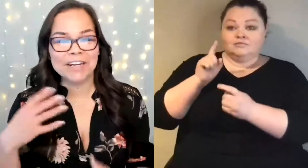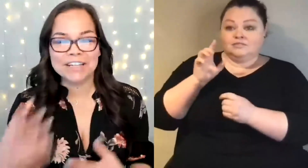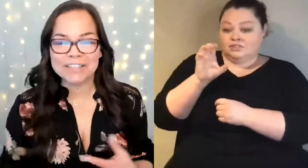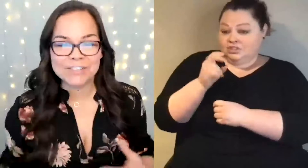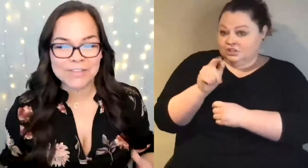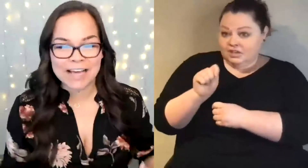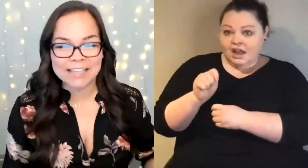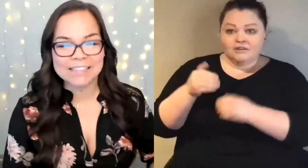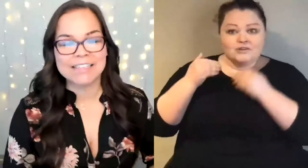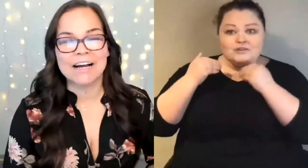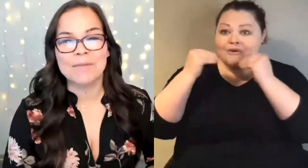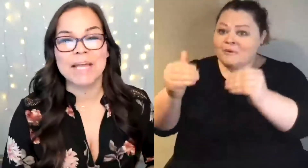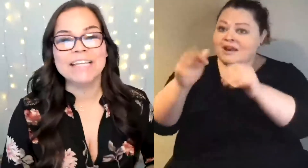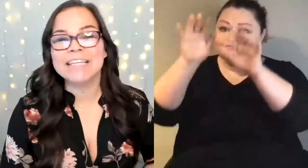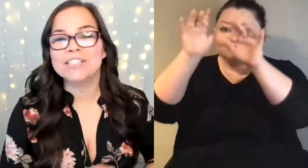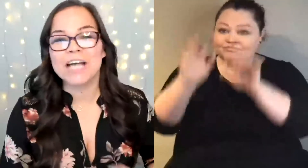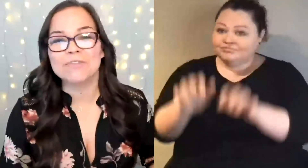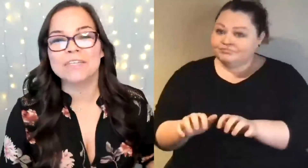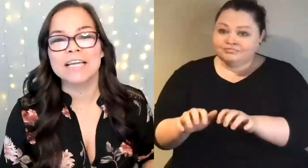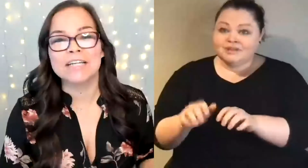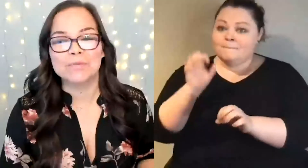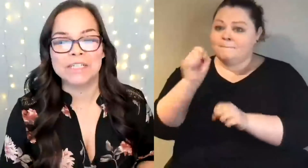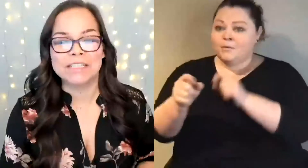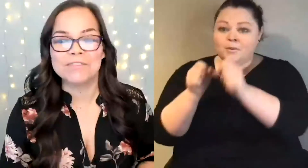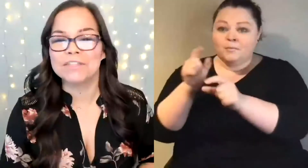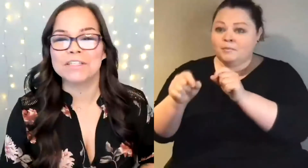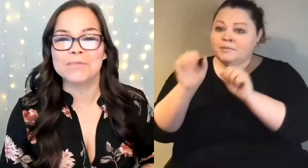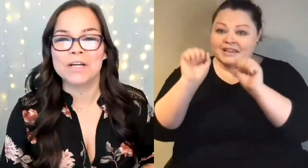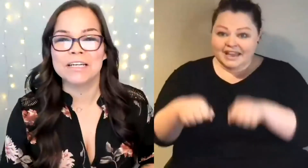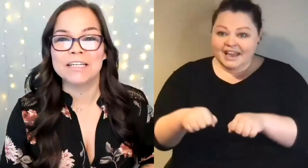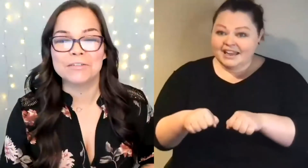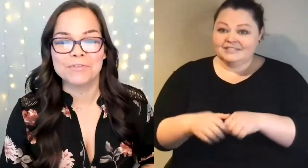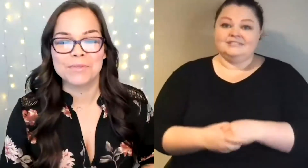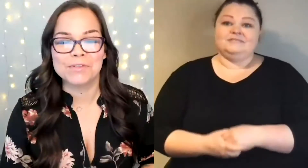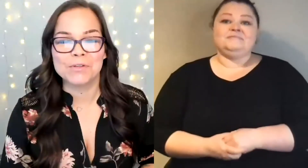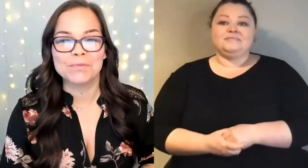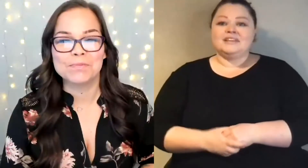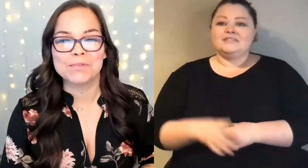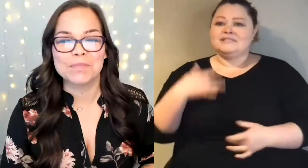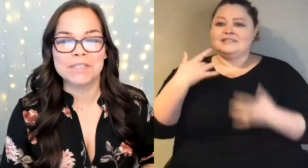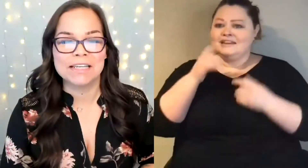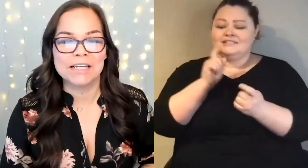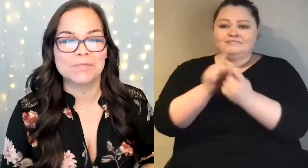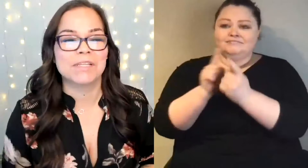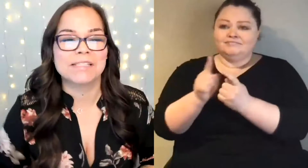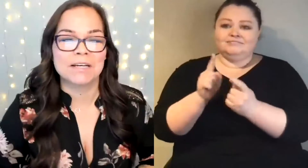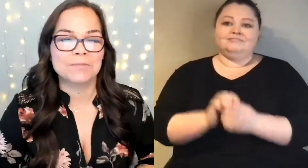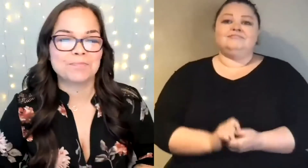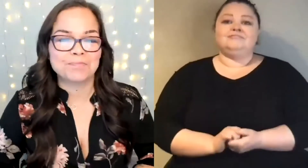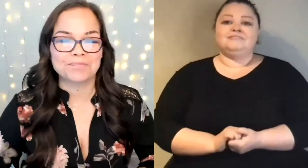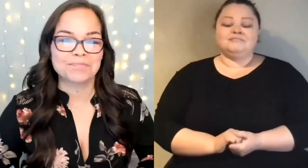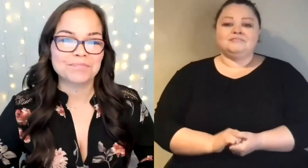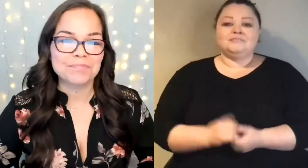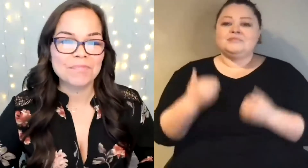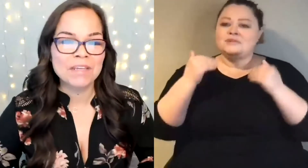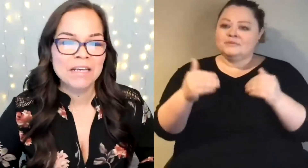I invite you to do that. Anything chat related, we definitely want to hear from you. So please engage with us there.